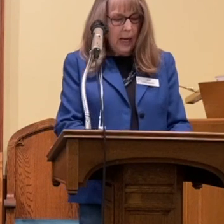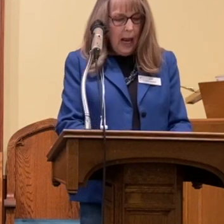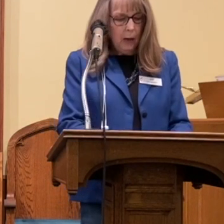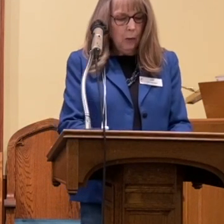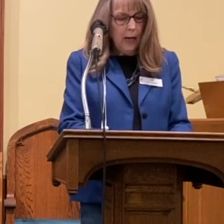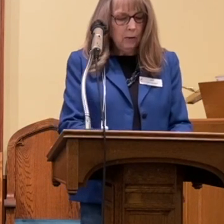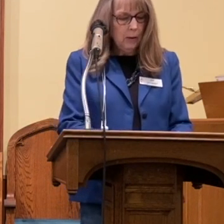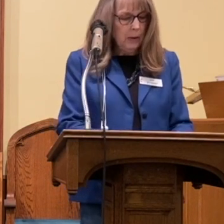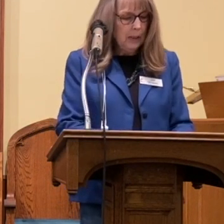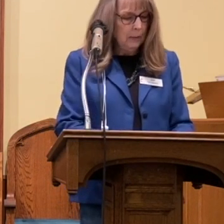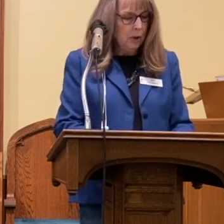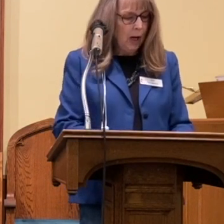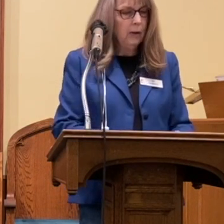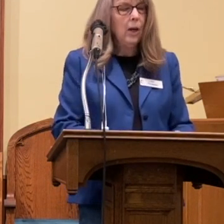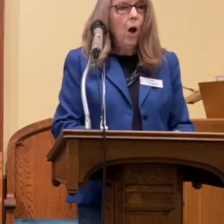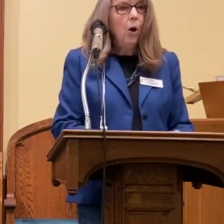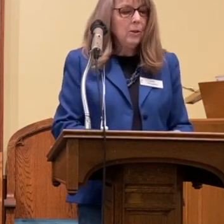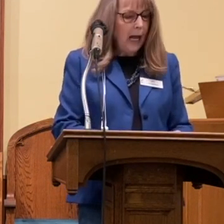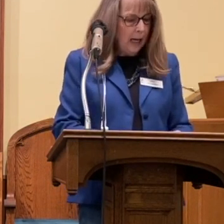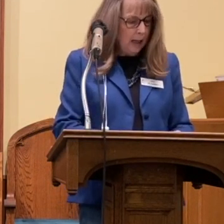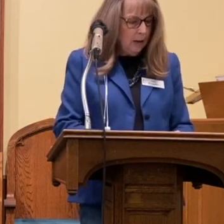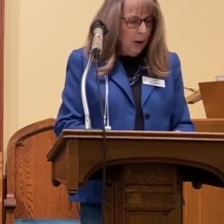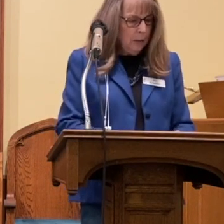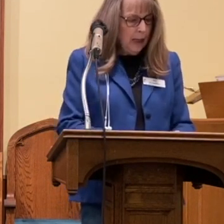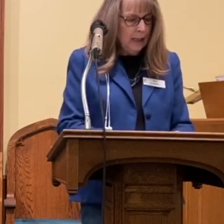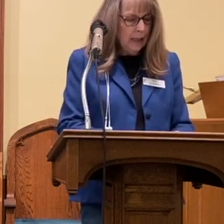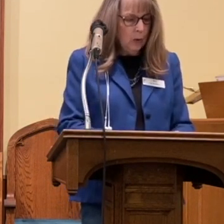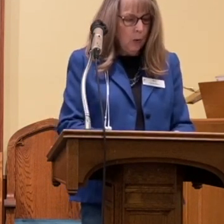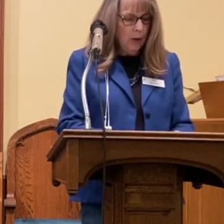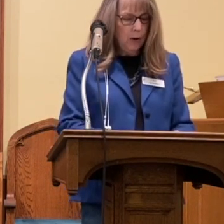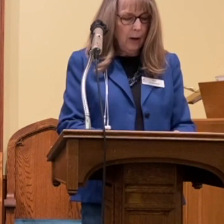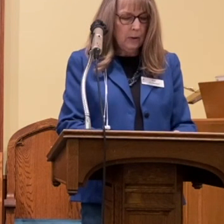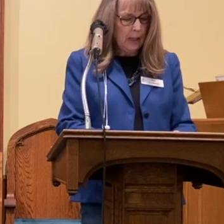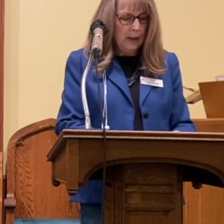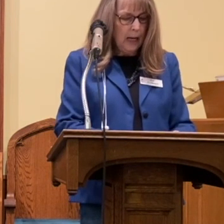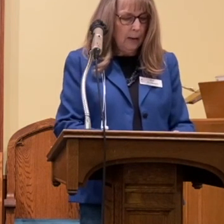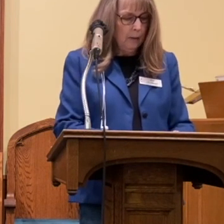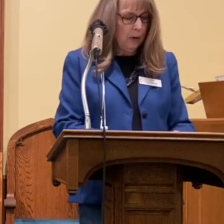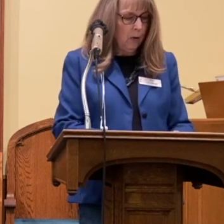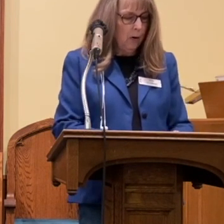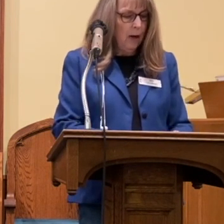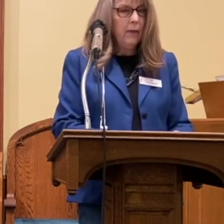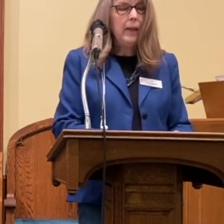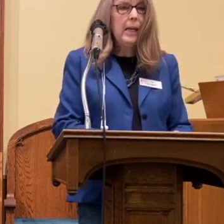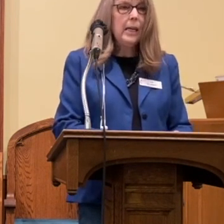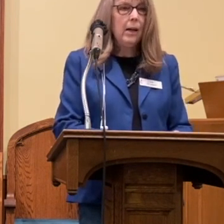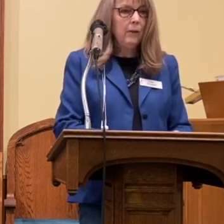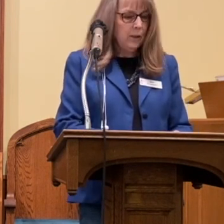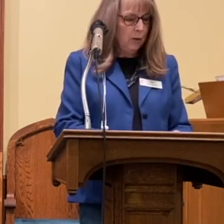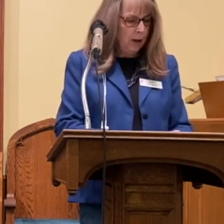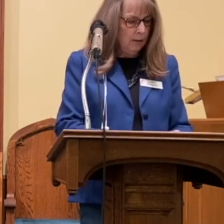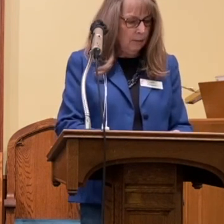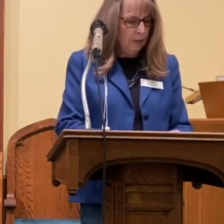trees and went out to meet him, shouting, "Hosanna! Blessed is the one who comes in the name of the Lord, the King